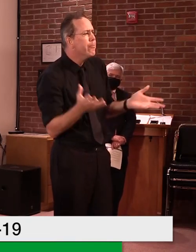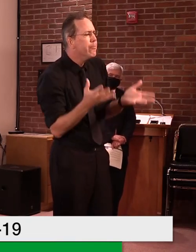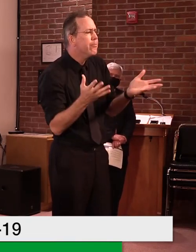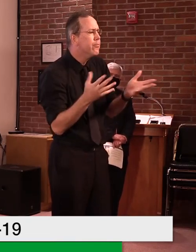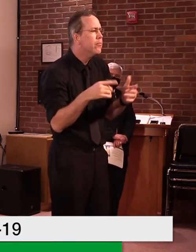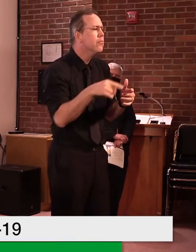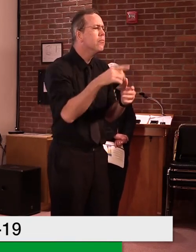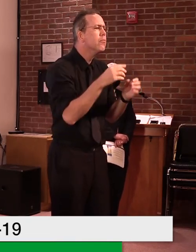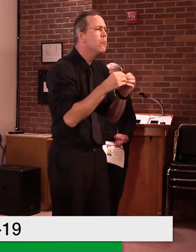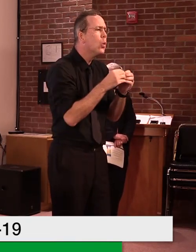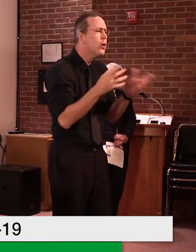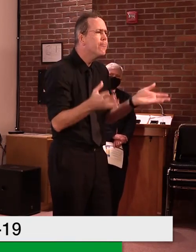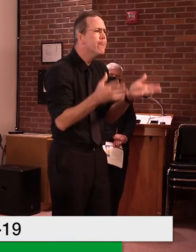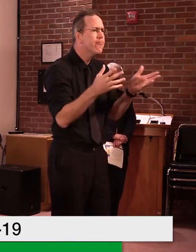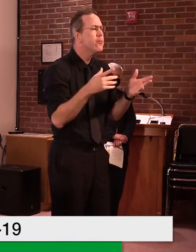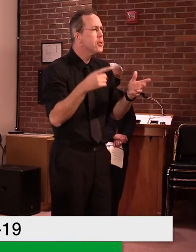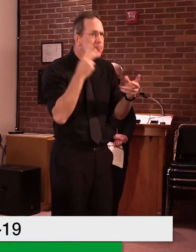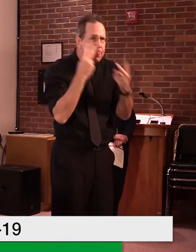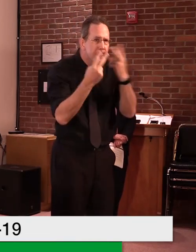me